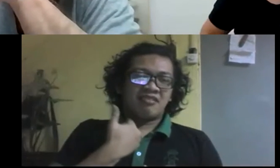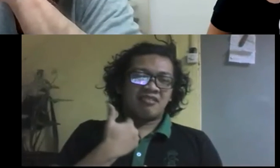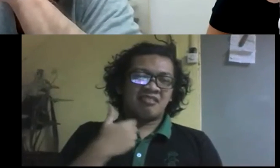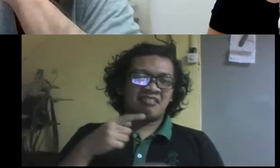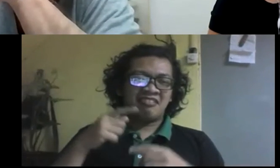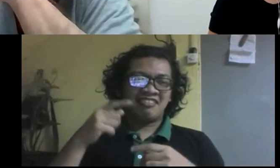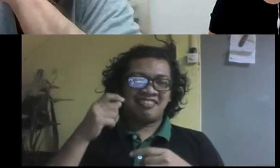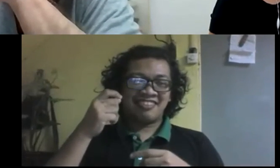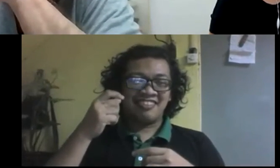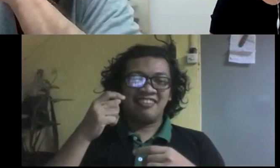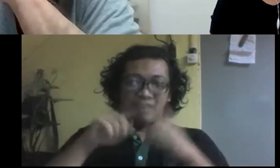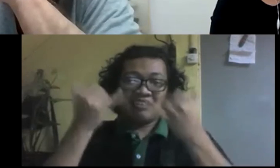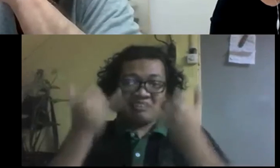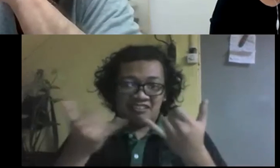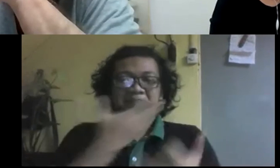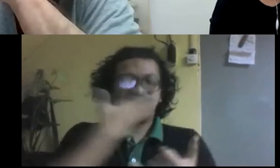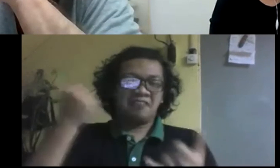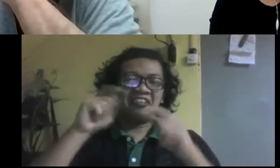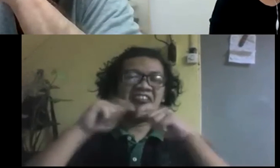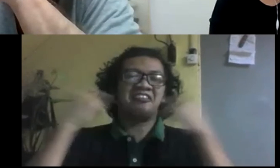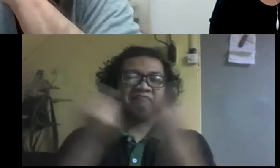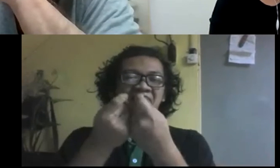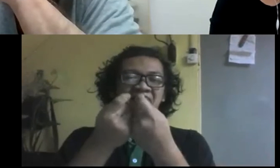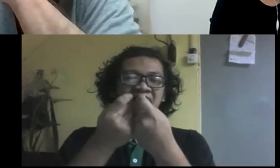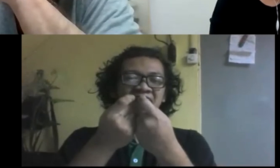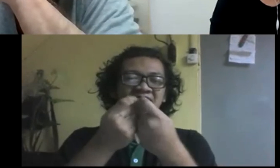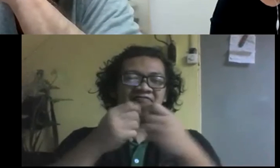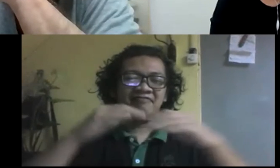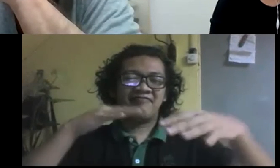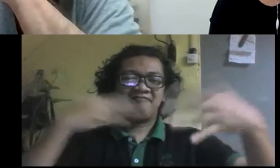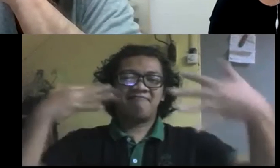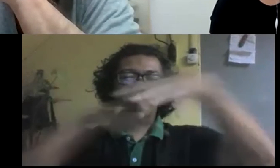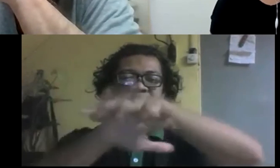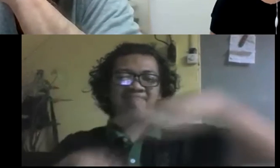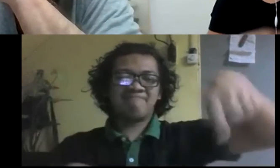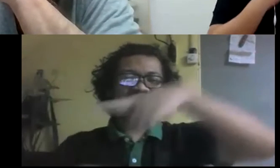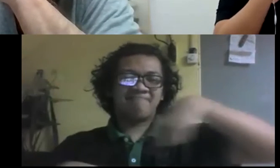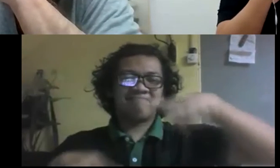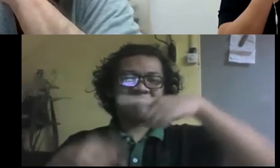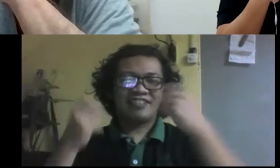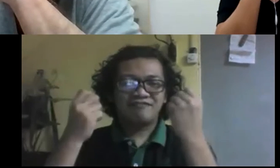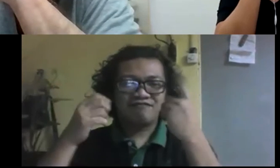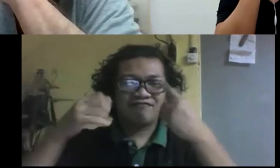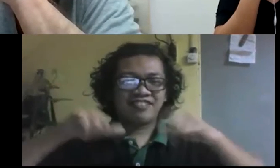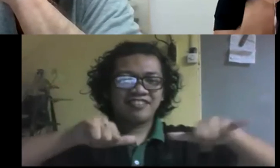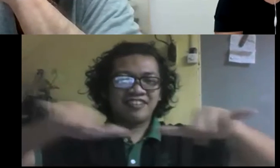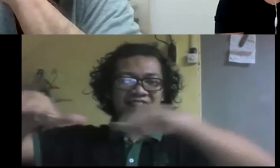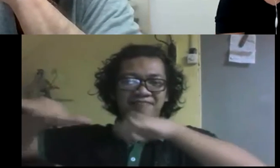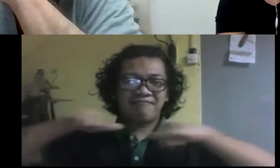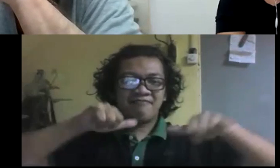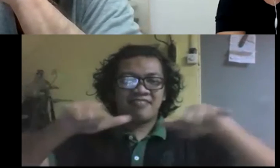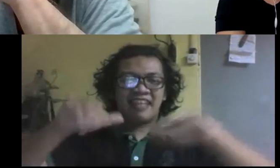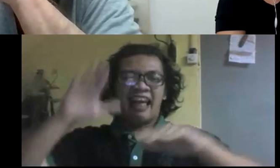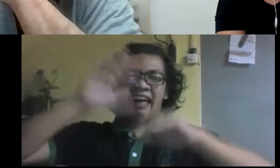is really better than just trying to do it by yourself. It's better to have a team coordinating with each